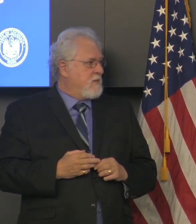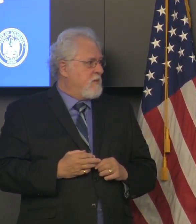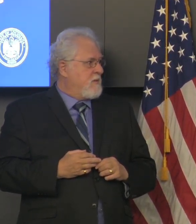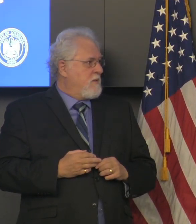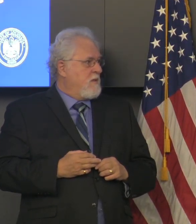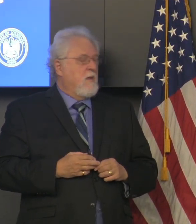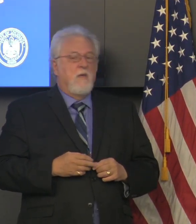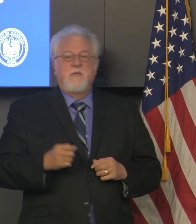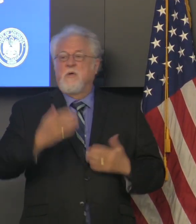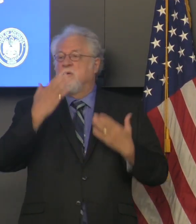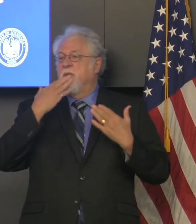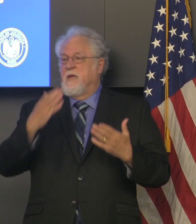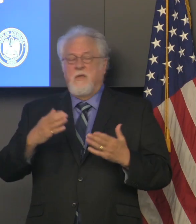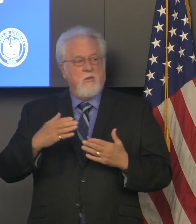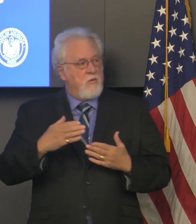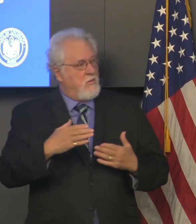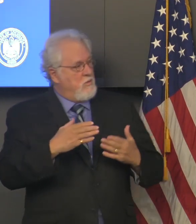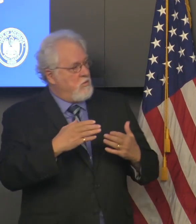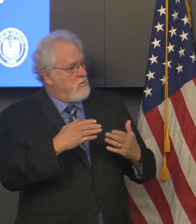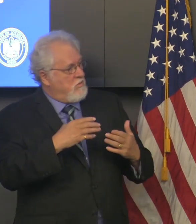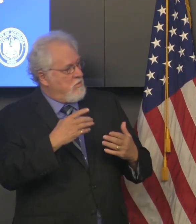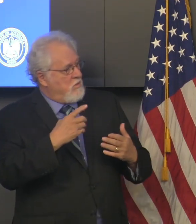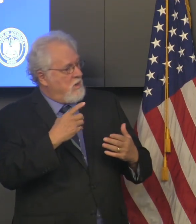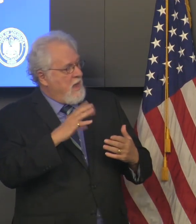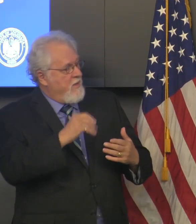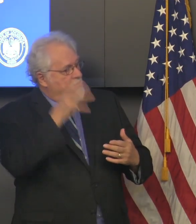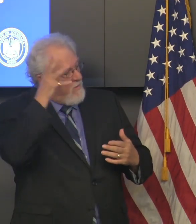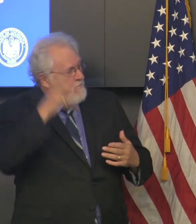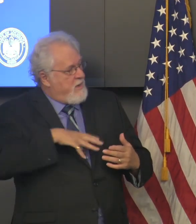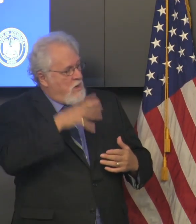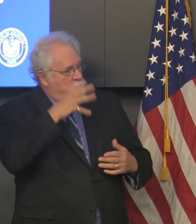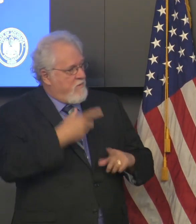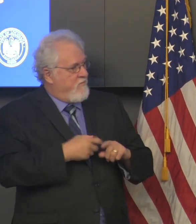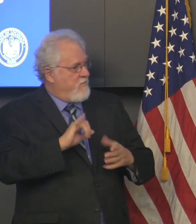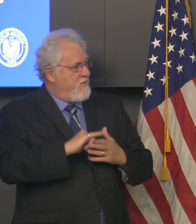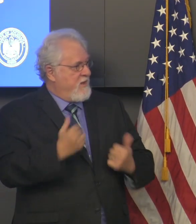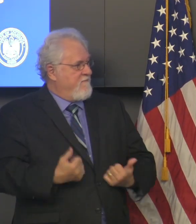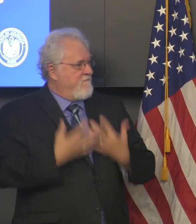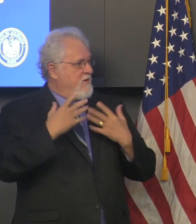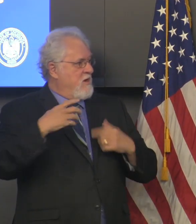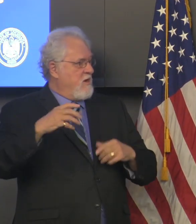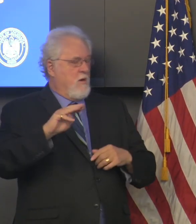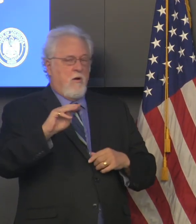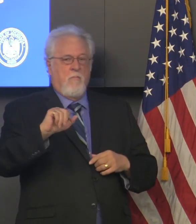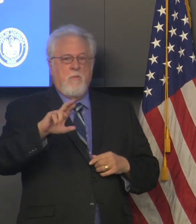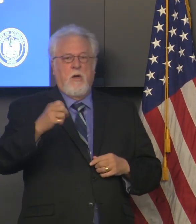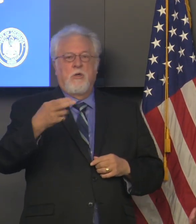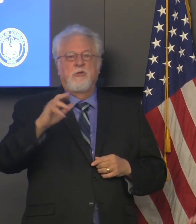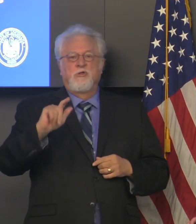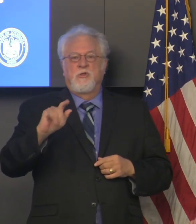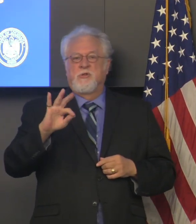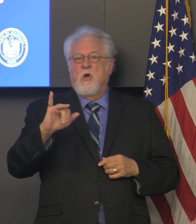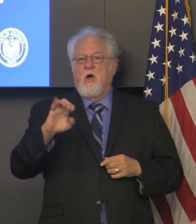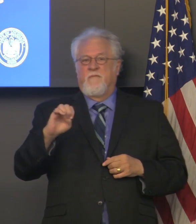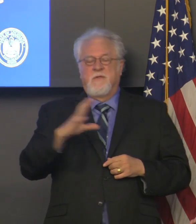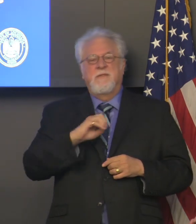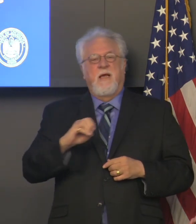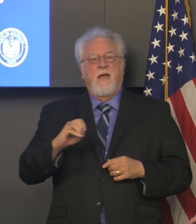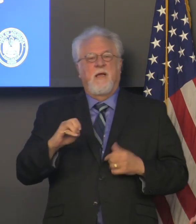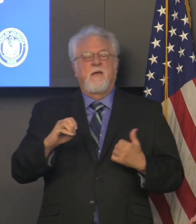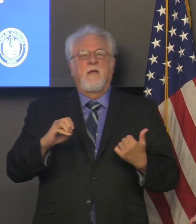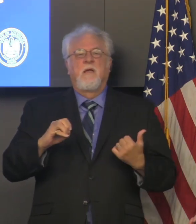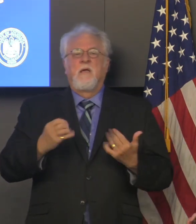So Butch, thank you, and thank you to the men and women of the Fire Marshal's office and all that you all are doing. And I'll just